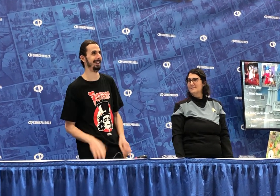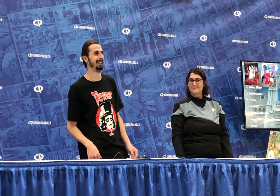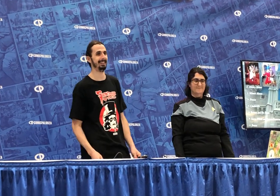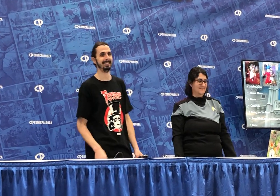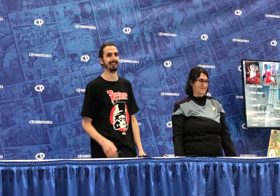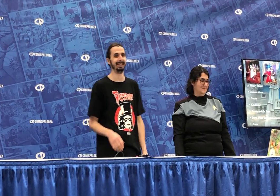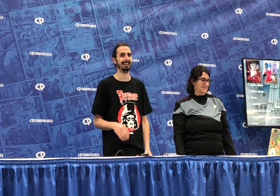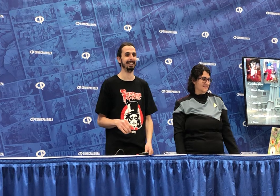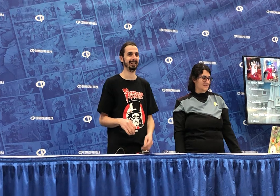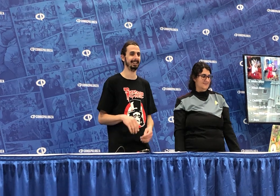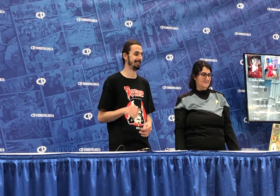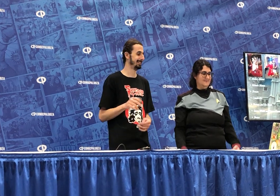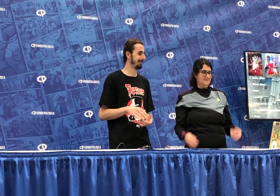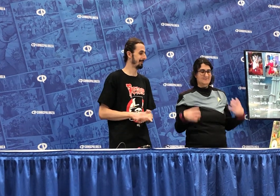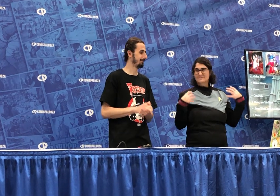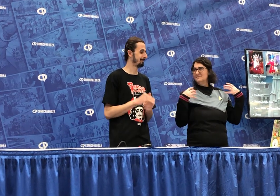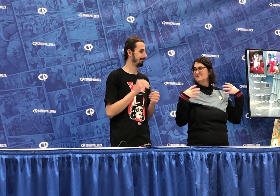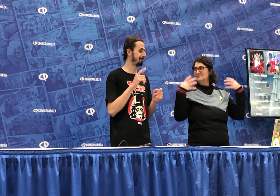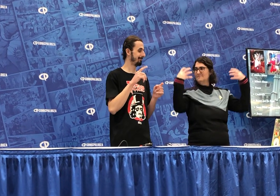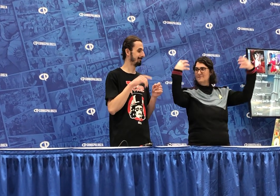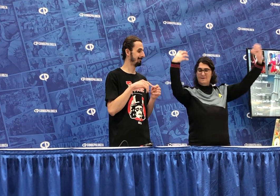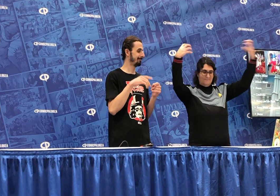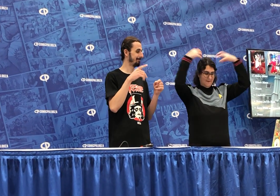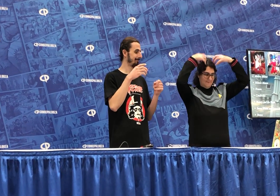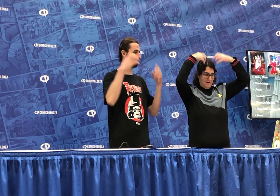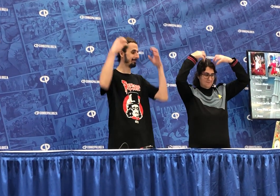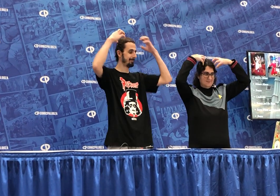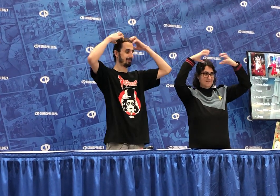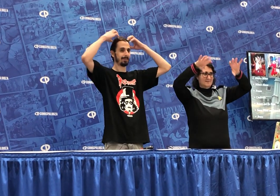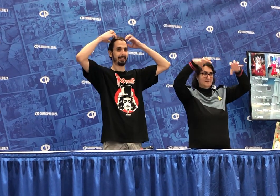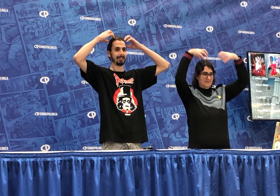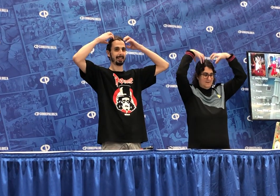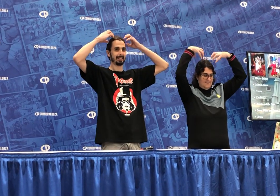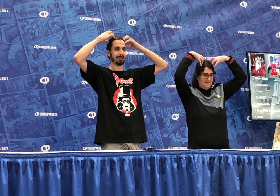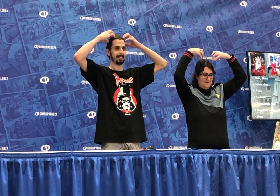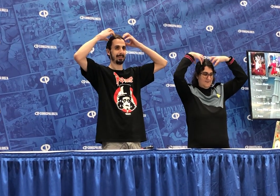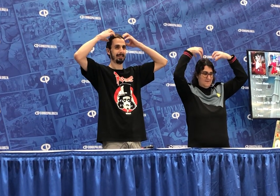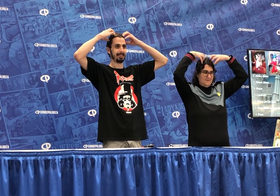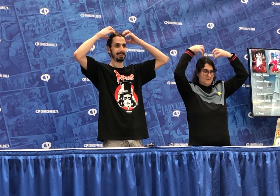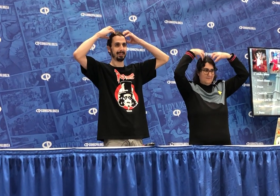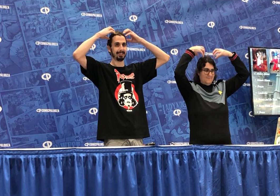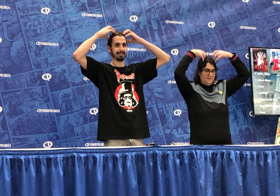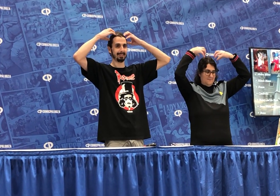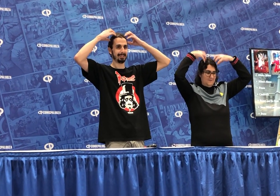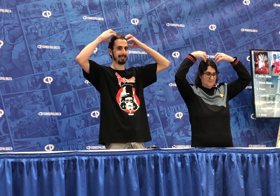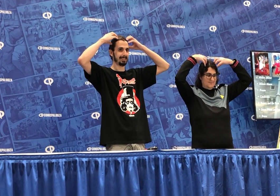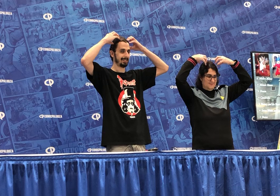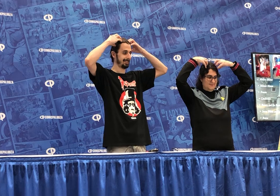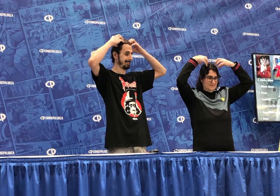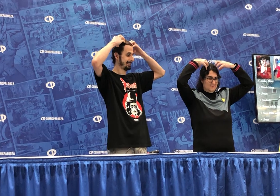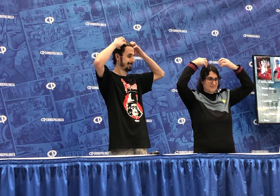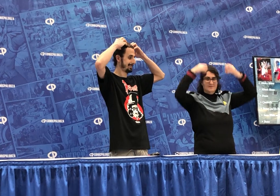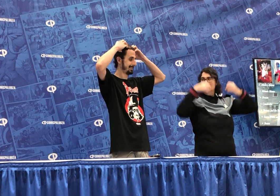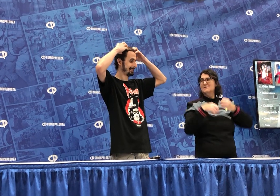could be Disney, like the Mickey Mouse ears, or D by your mouth. So Mickey Mouse, sign for Mickey Mouse with his